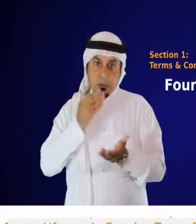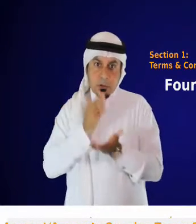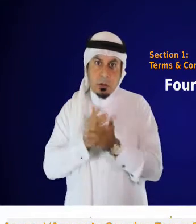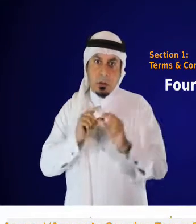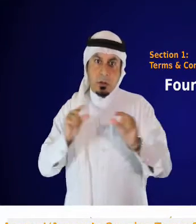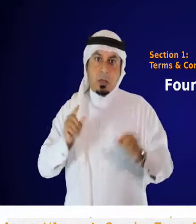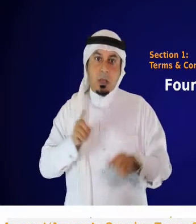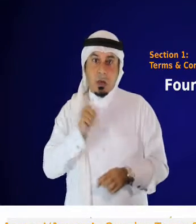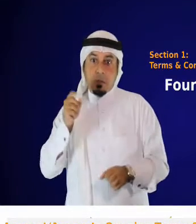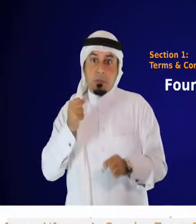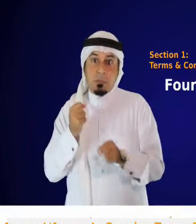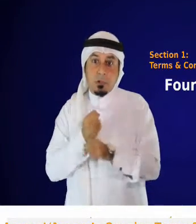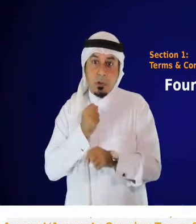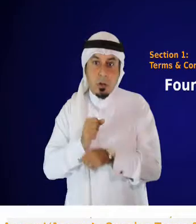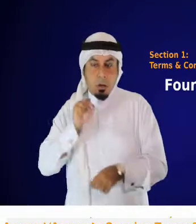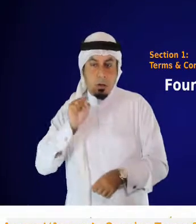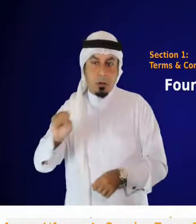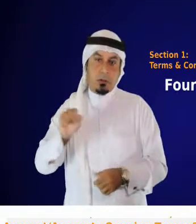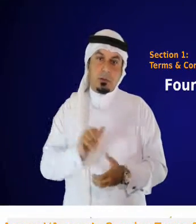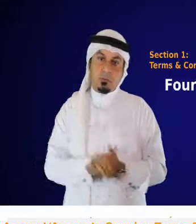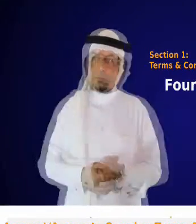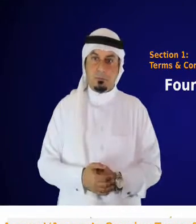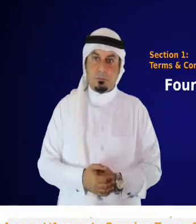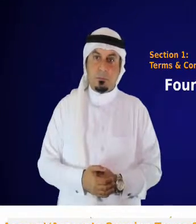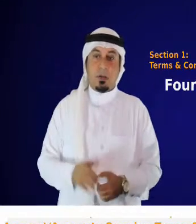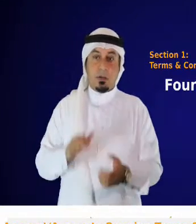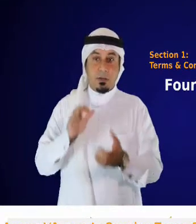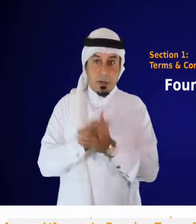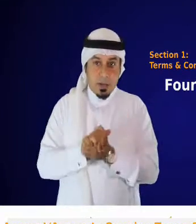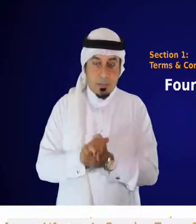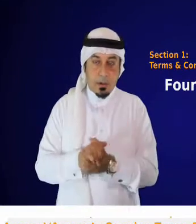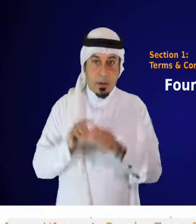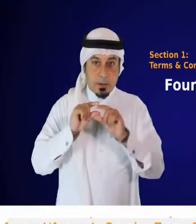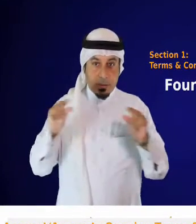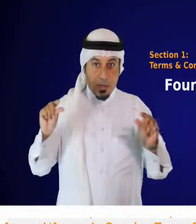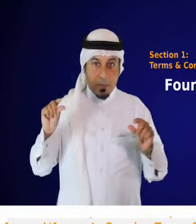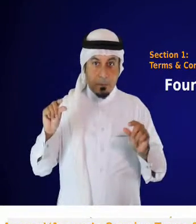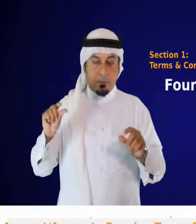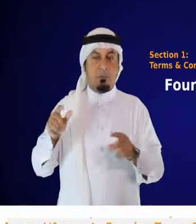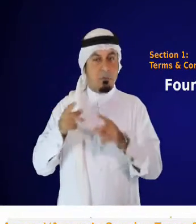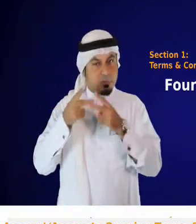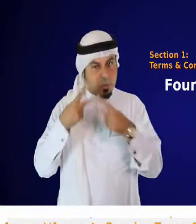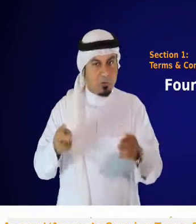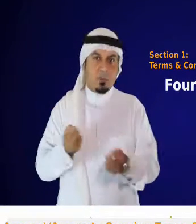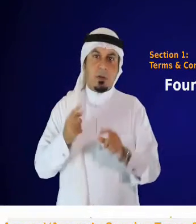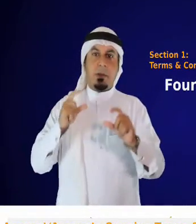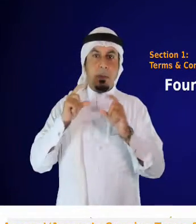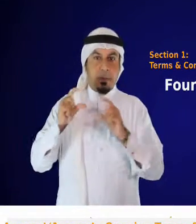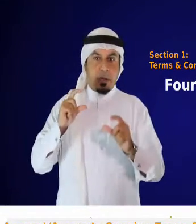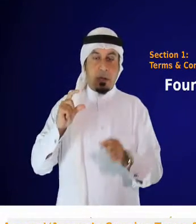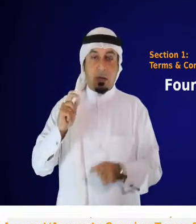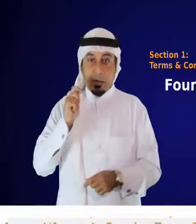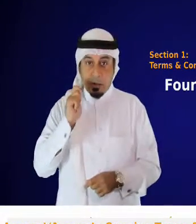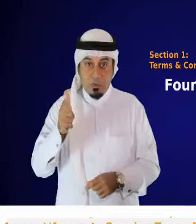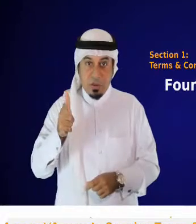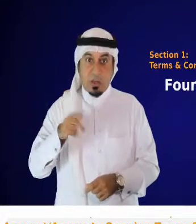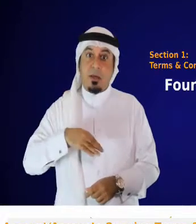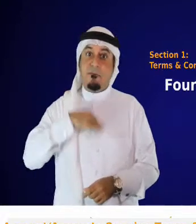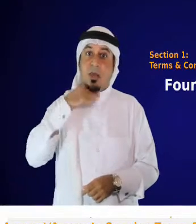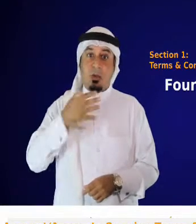the concerned authorities. 2. The account holders hereby authorize the bank to honor all drawings and to carry all